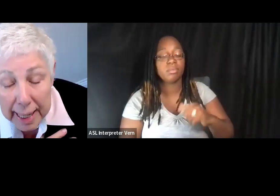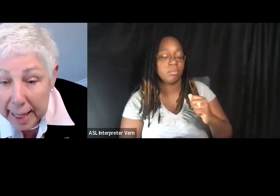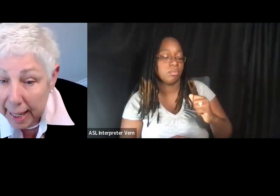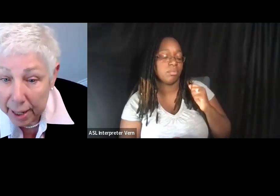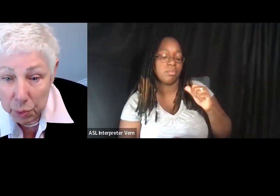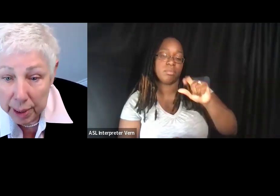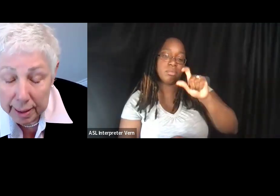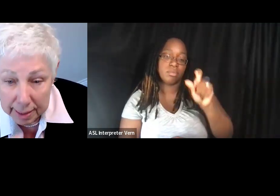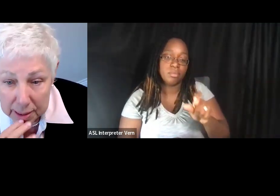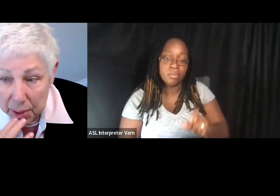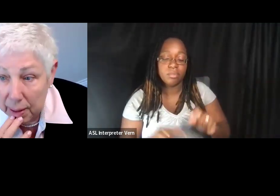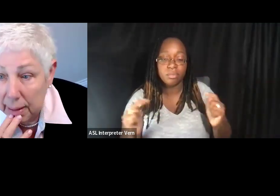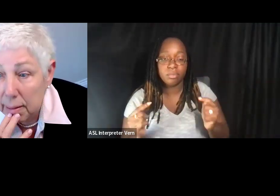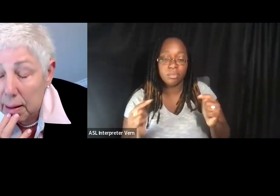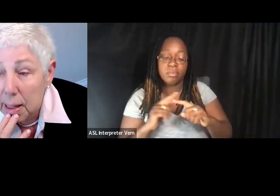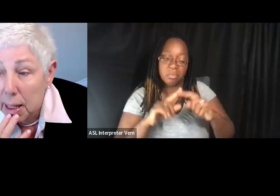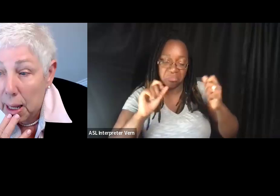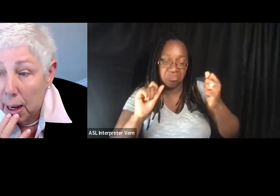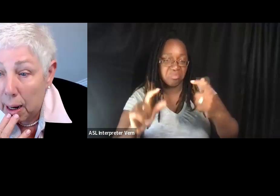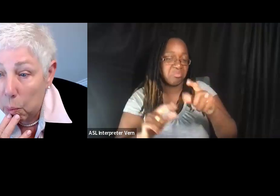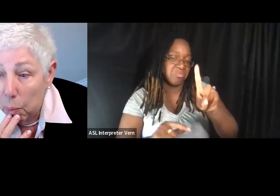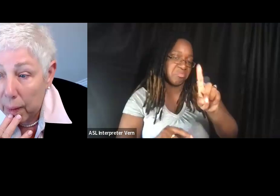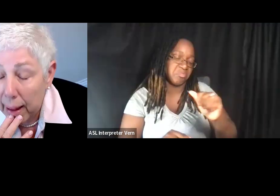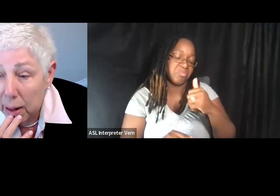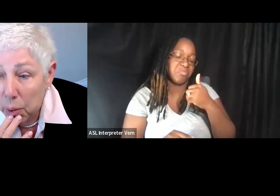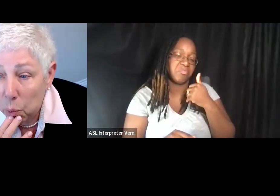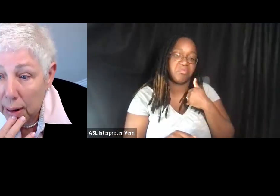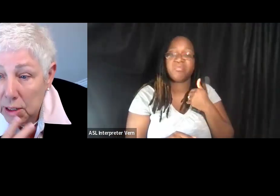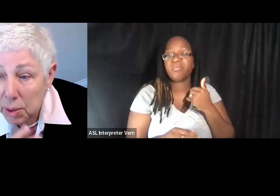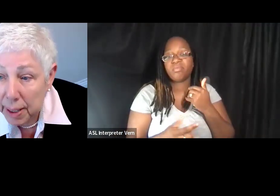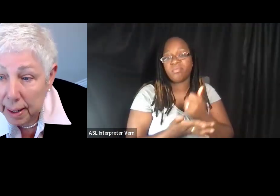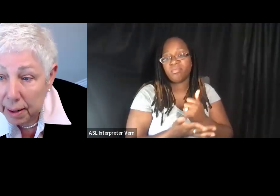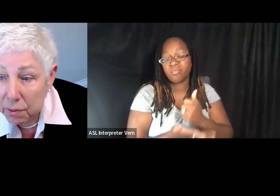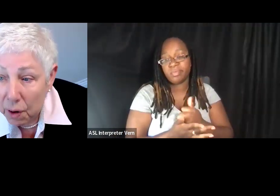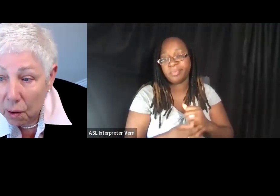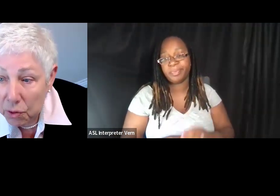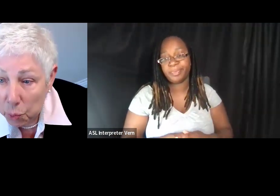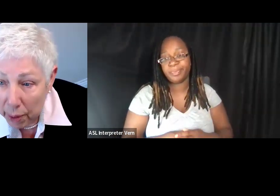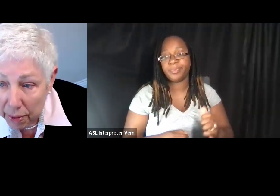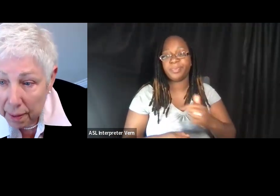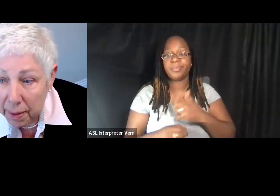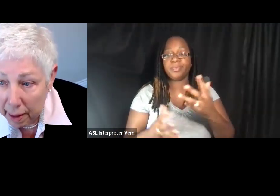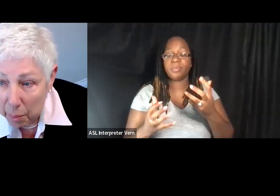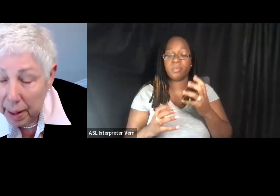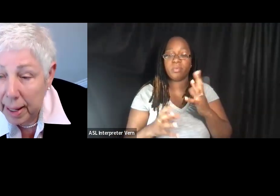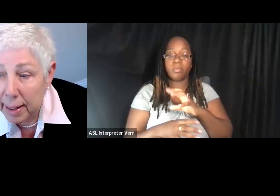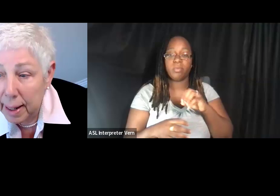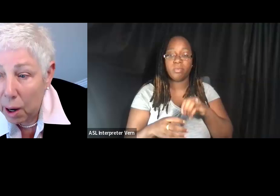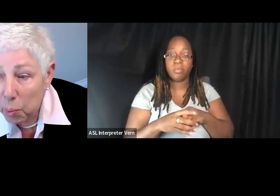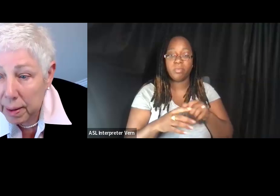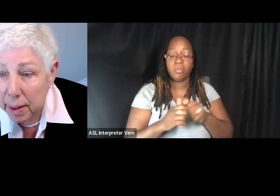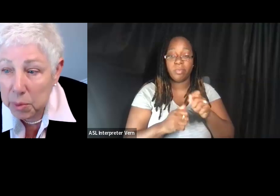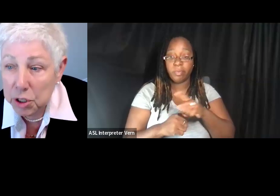serve every disability. And we want to be involved with them